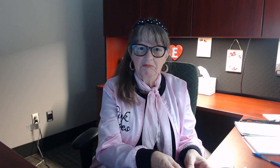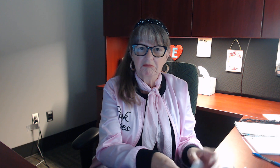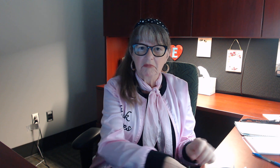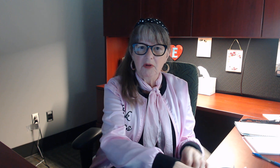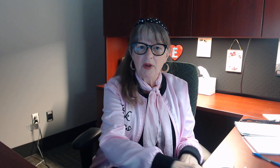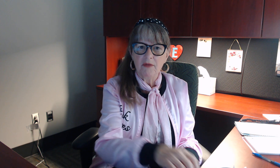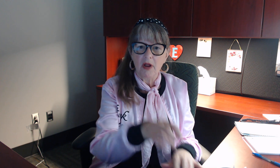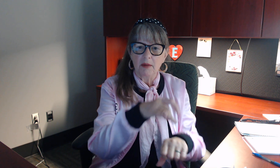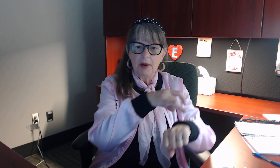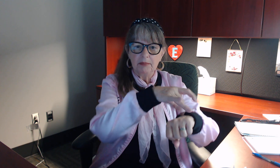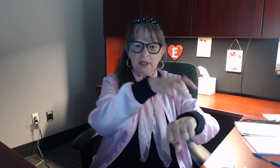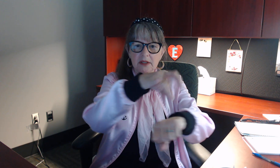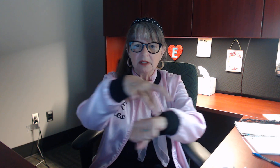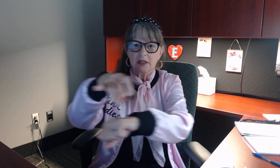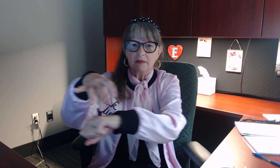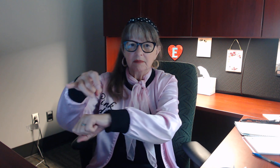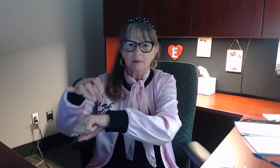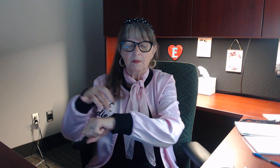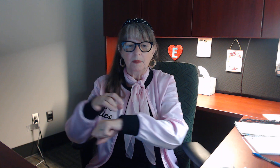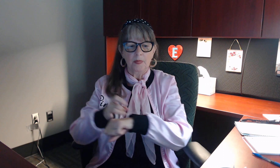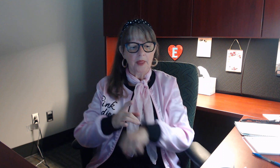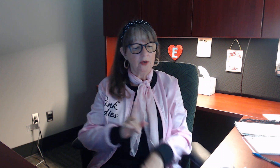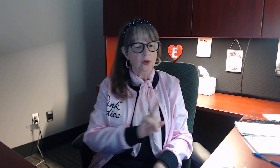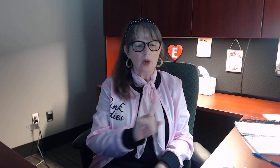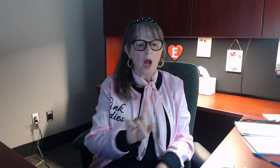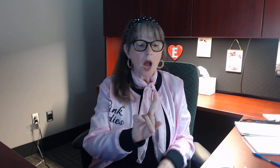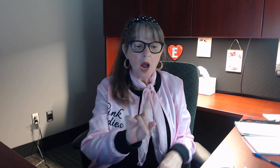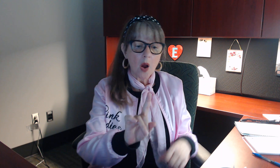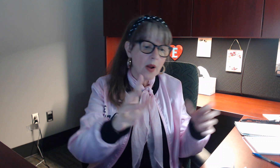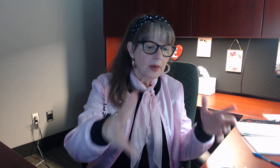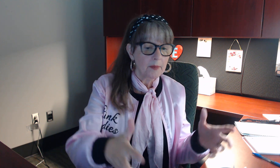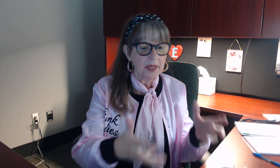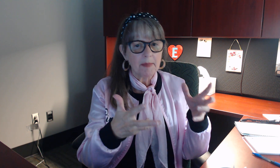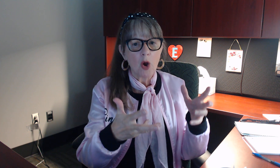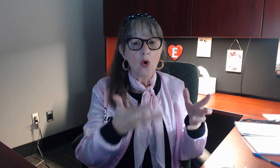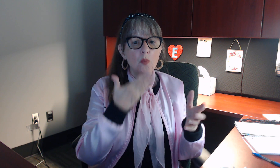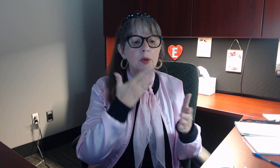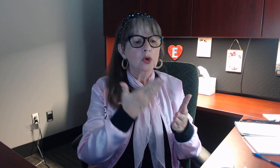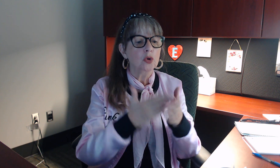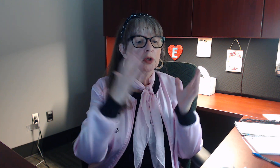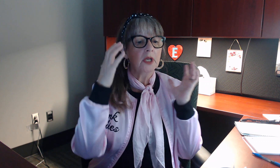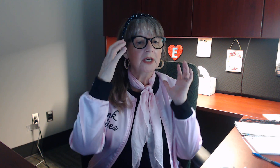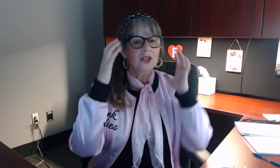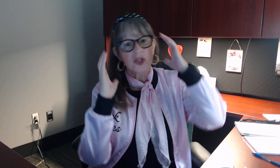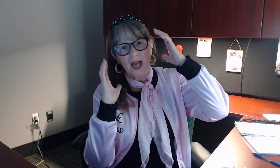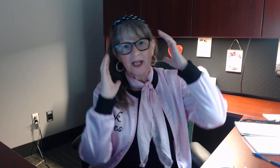You have a lot of pumpkins, and you go, oh, I'm going to pick up, oh, be good.